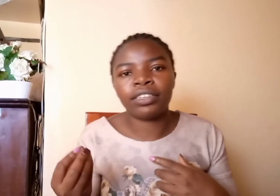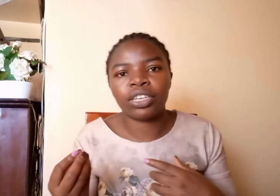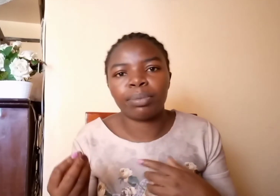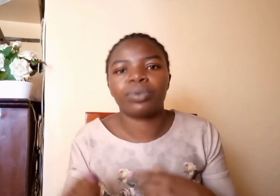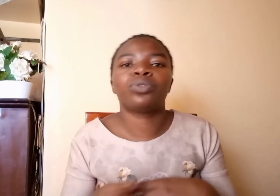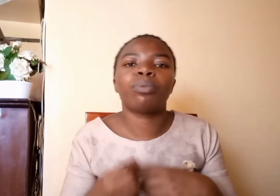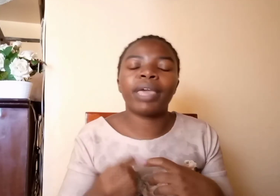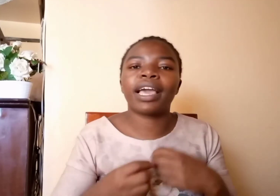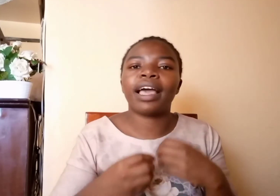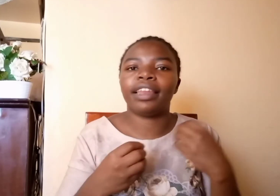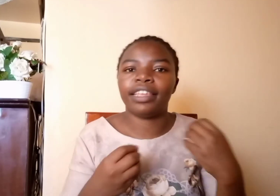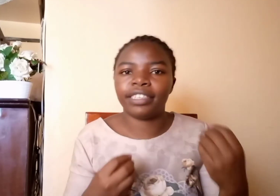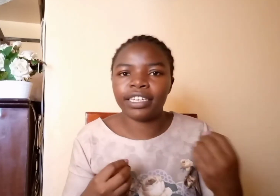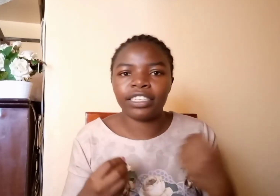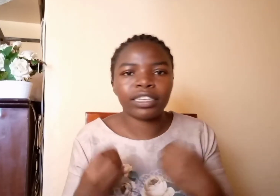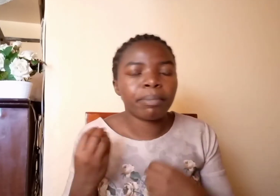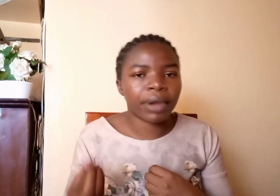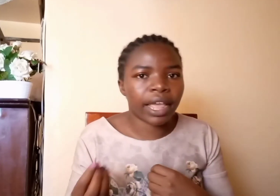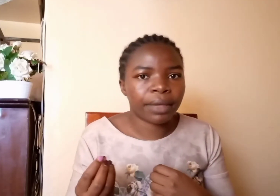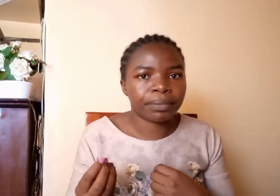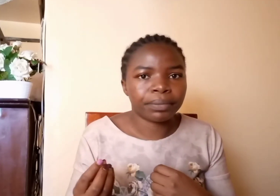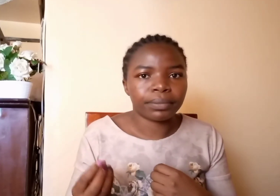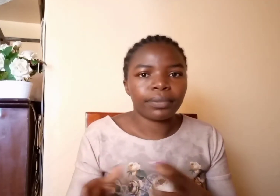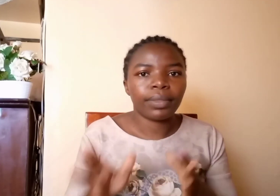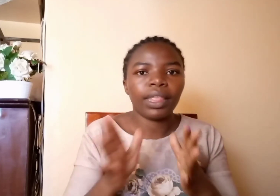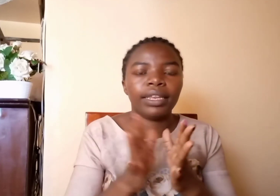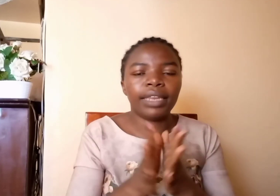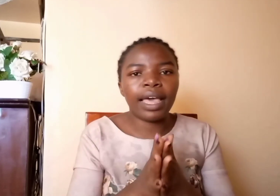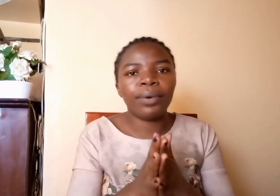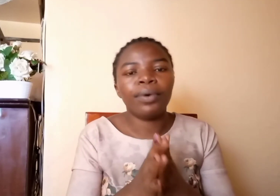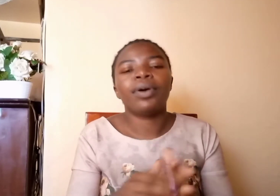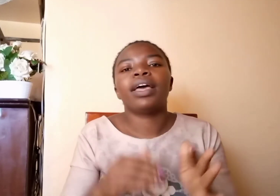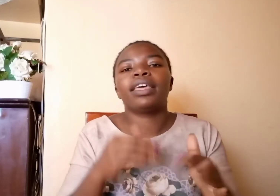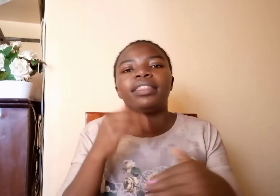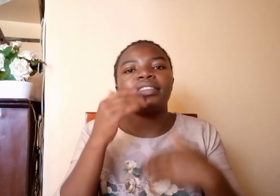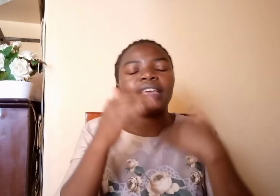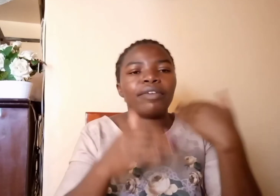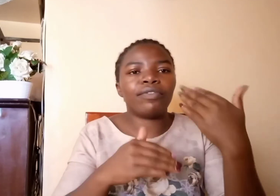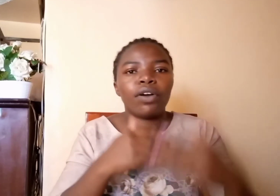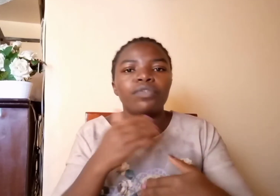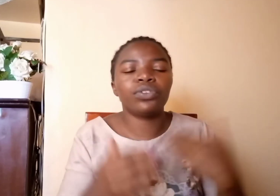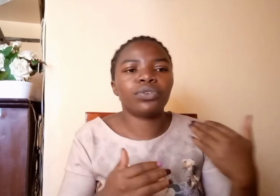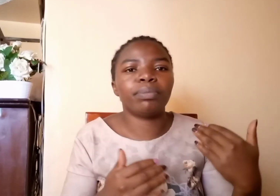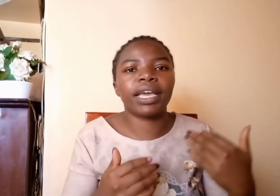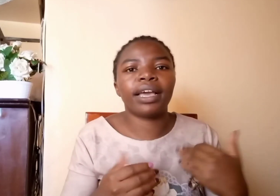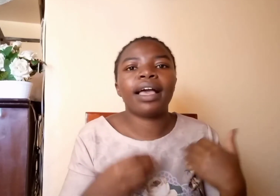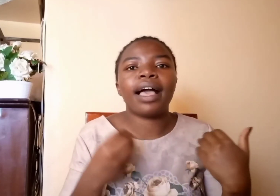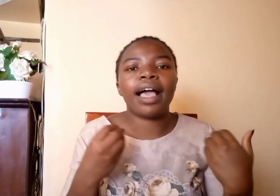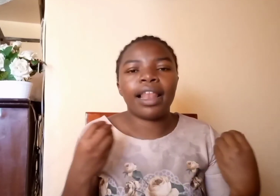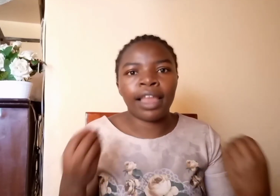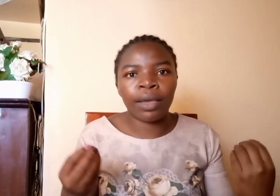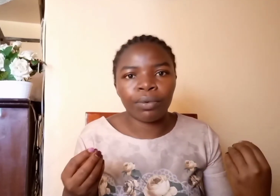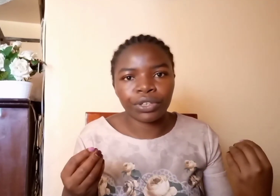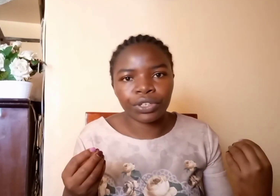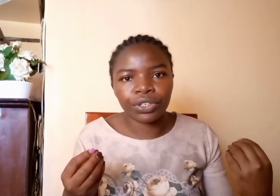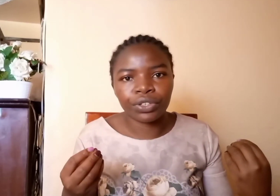handshake to make an intent prayer. Now, this evolved to make a language.